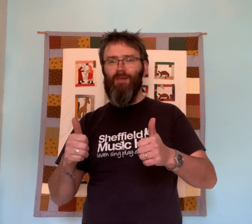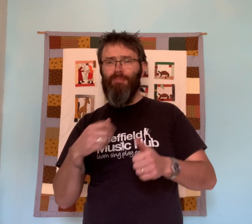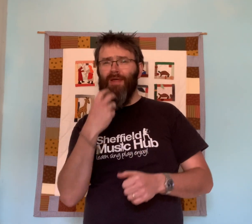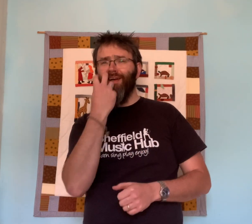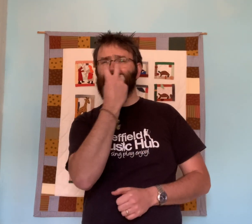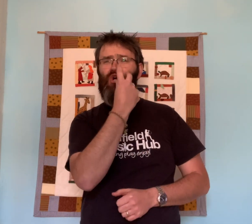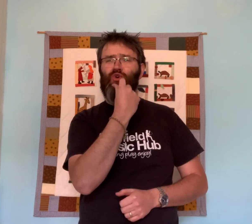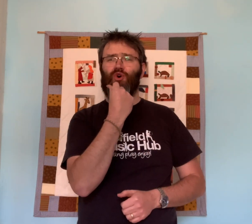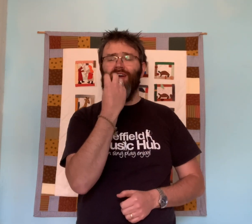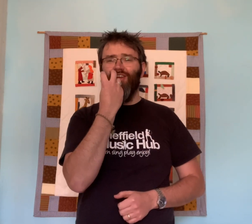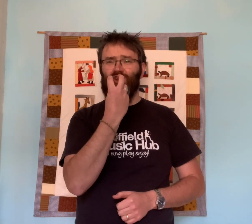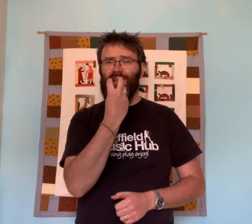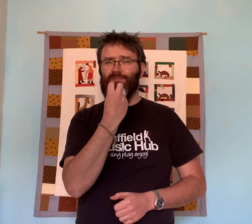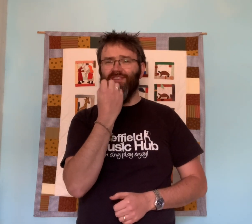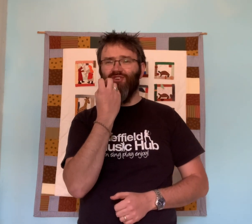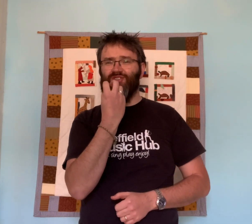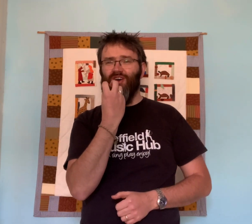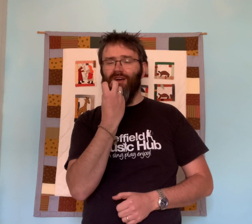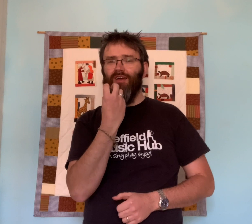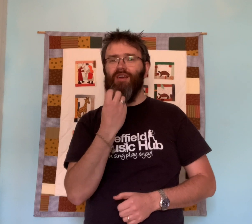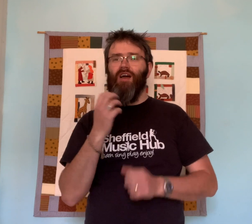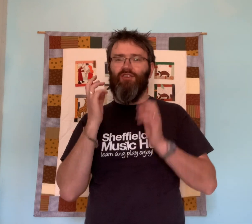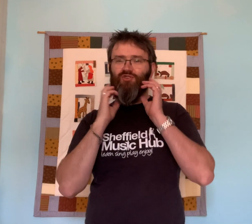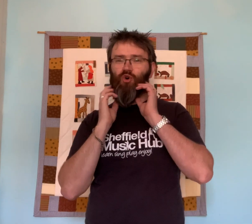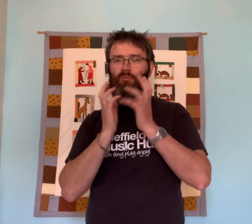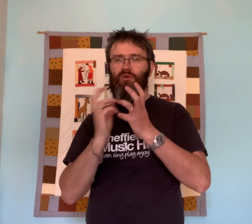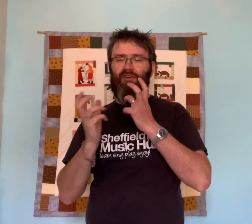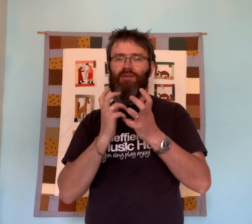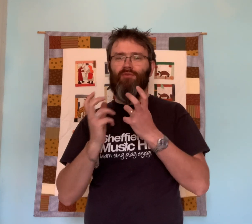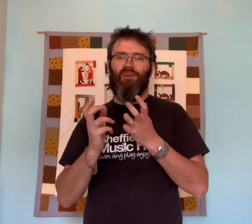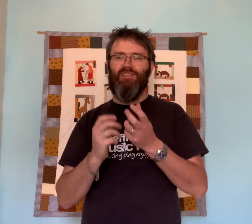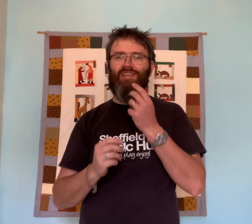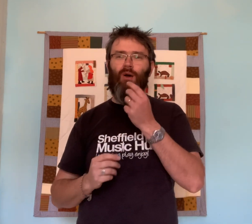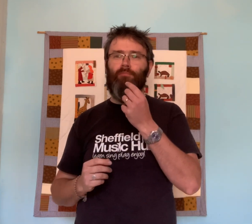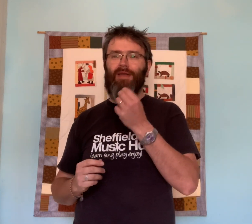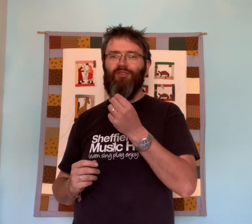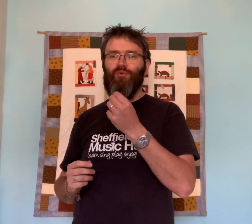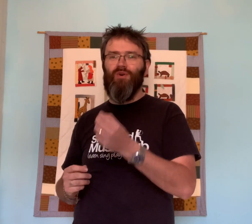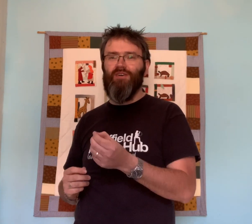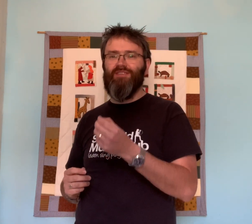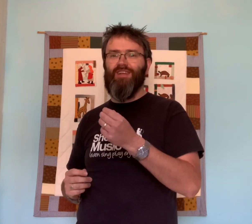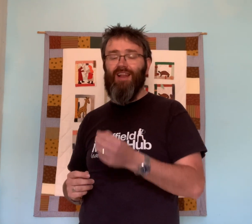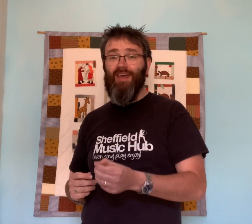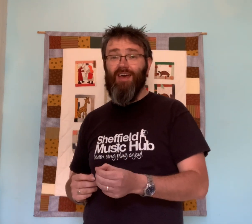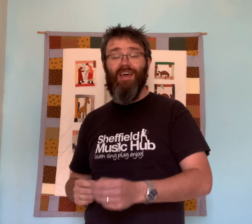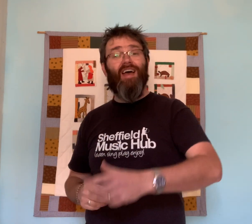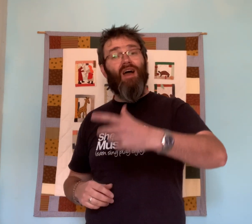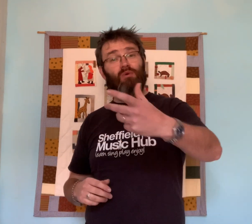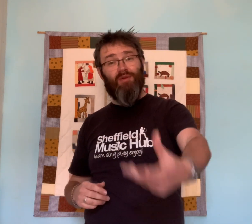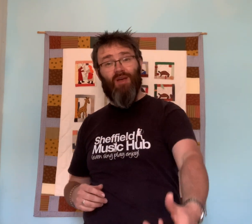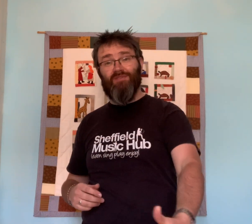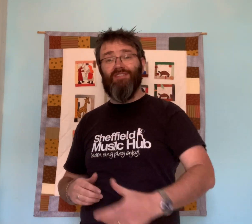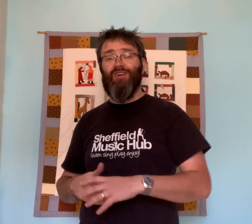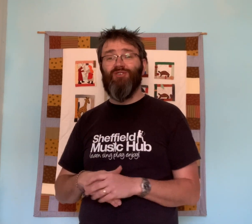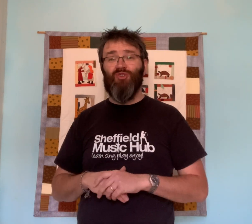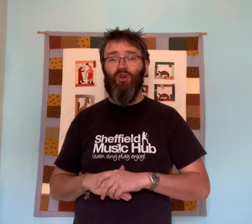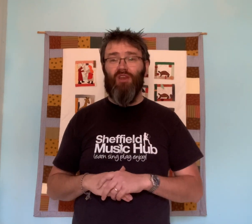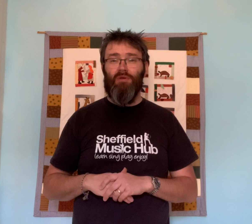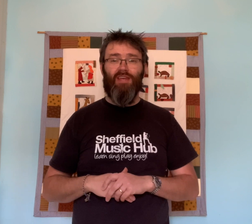And that's got your lips and your tongue and your jaw moving around nicely to help make the words clear. And when we come to sing our song in a minute,